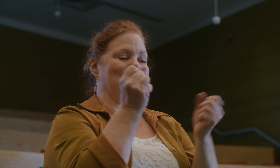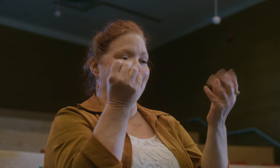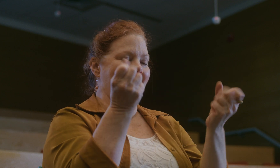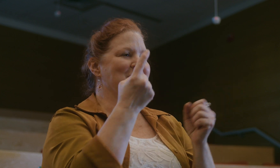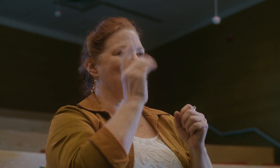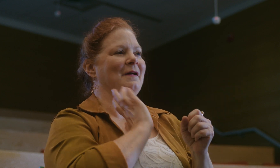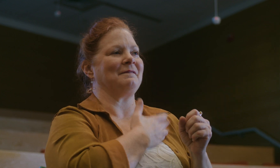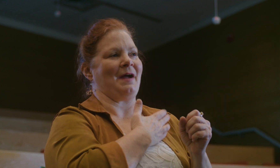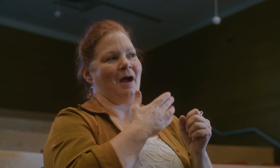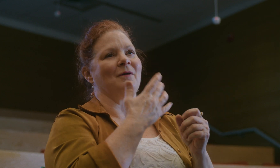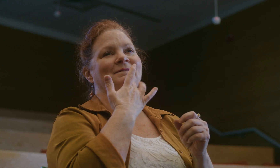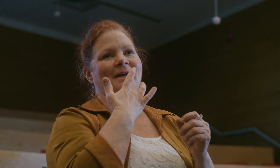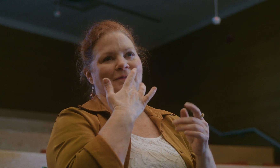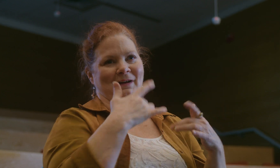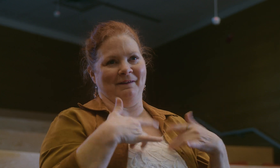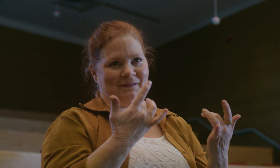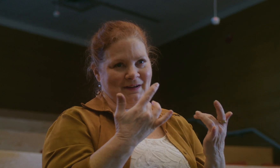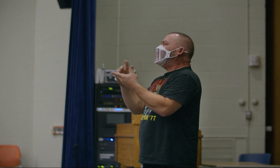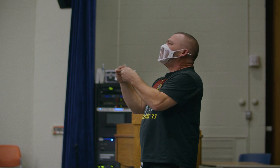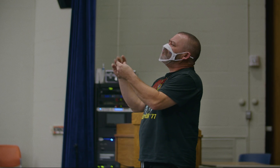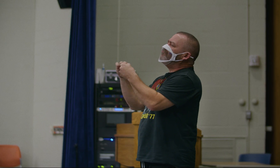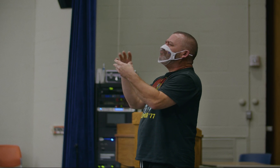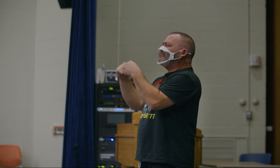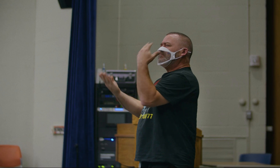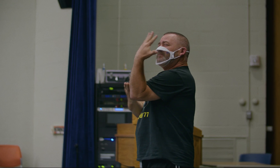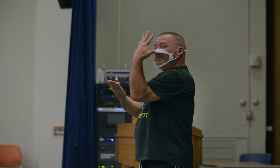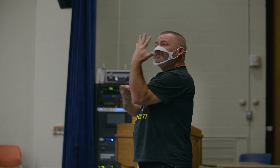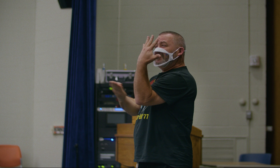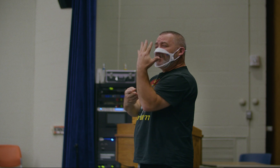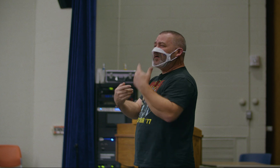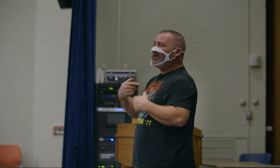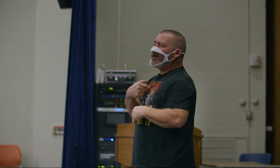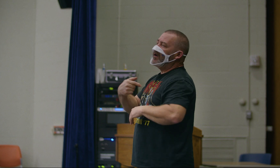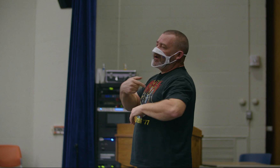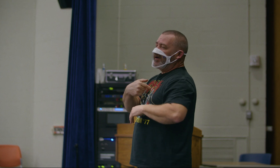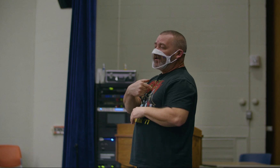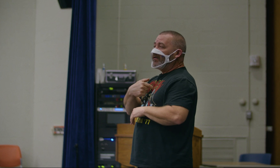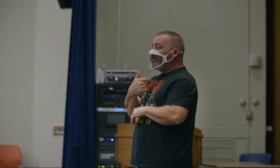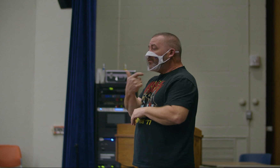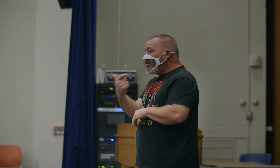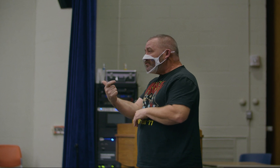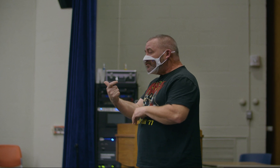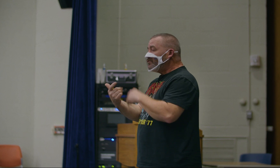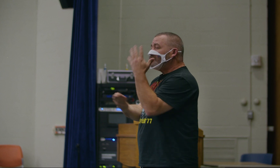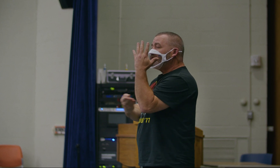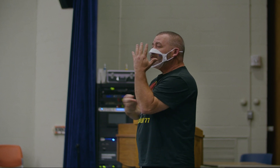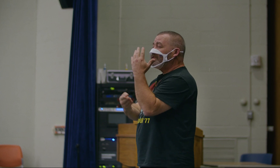ASL POW is one of our favorite events. ASL students and deaf community members all get together and we tell stories, we